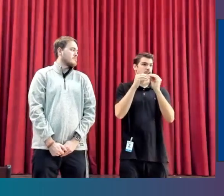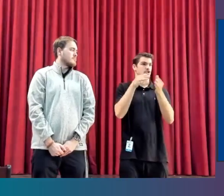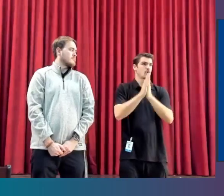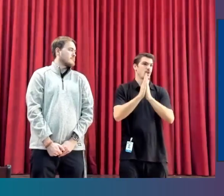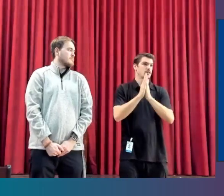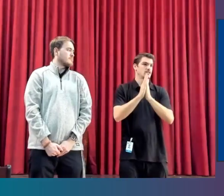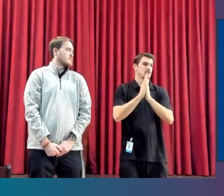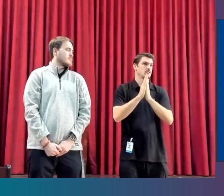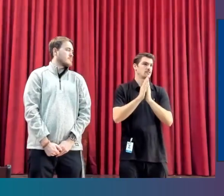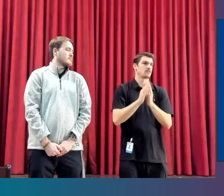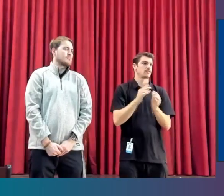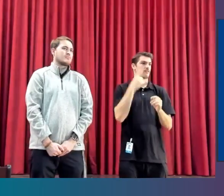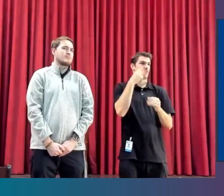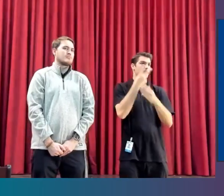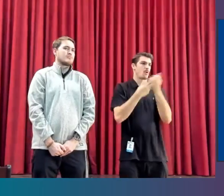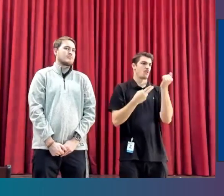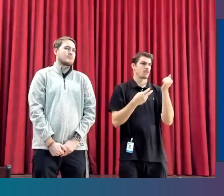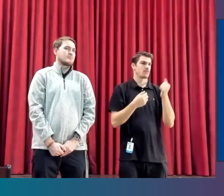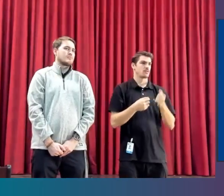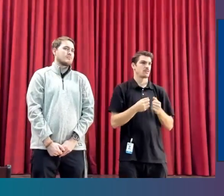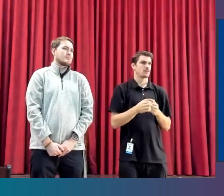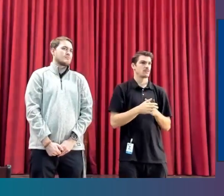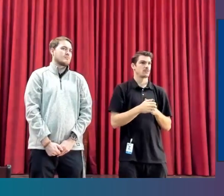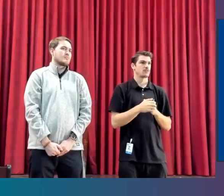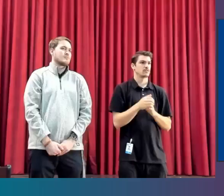request in both scenarios.